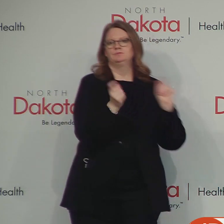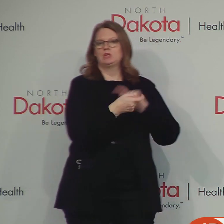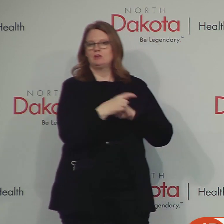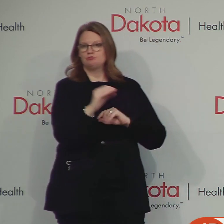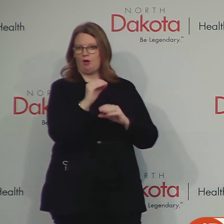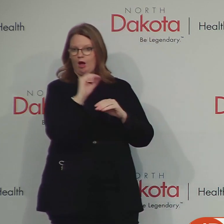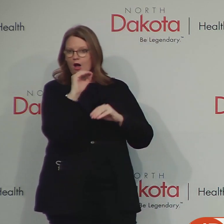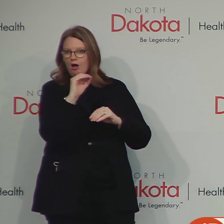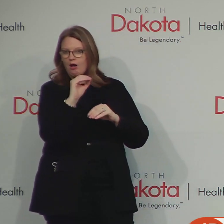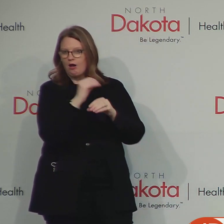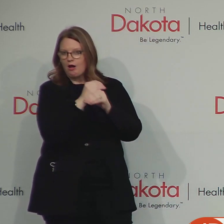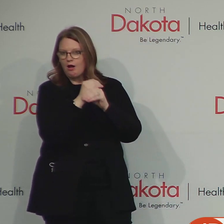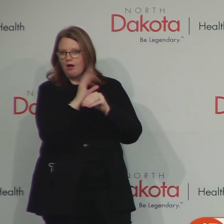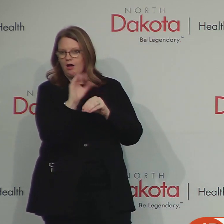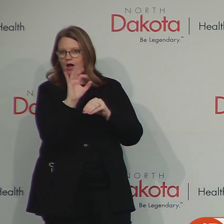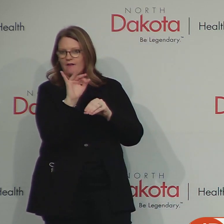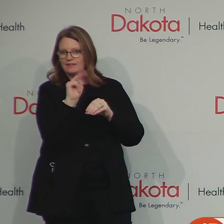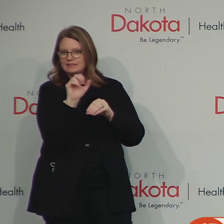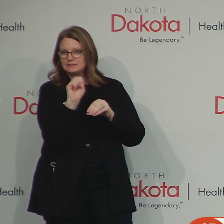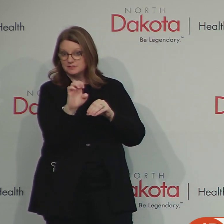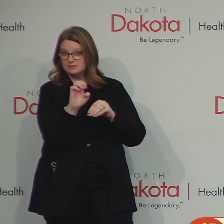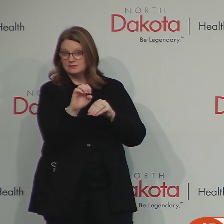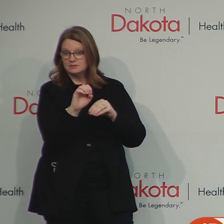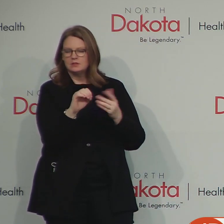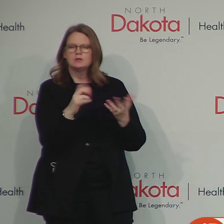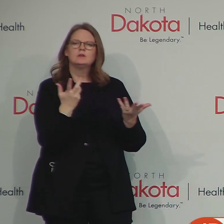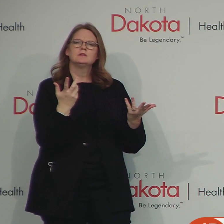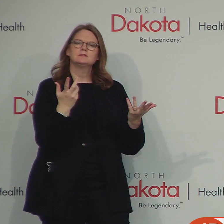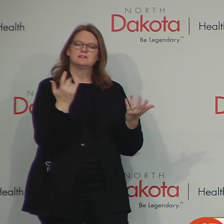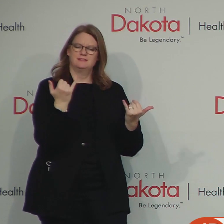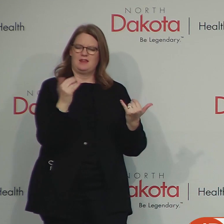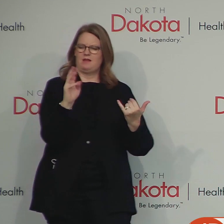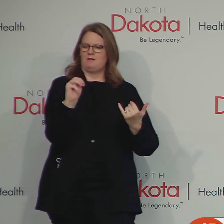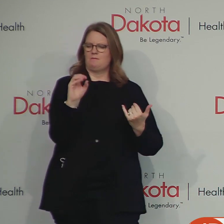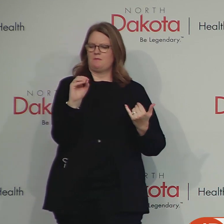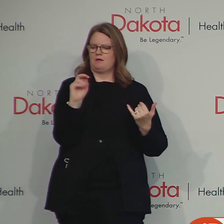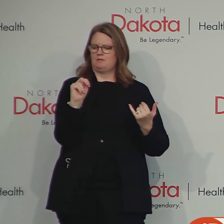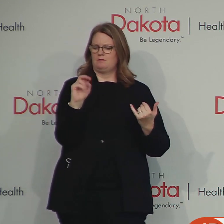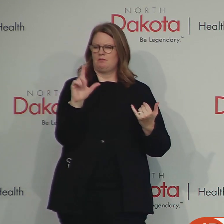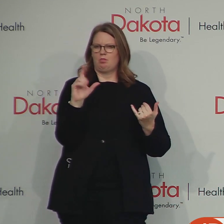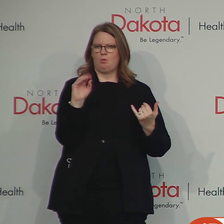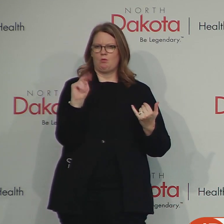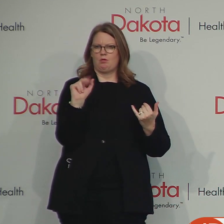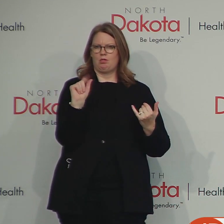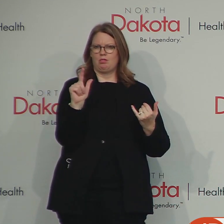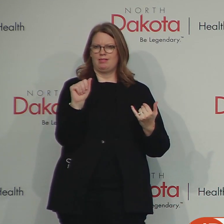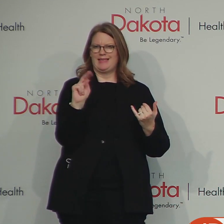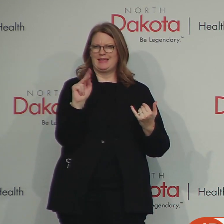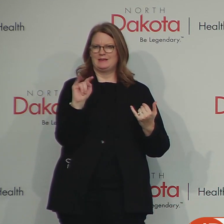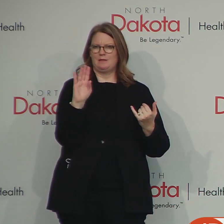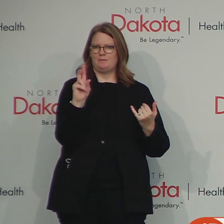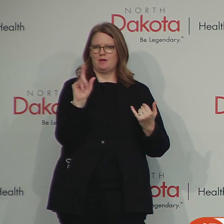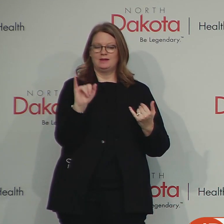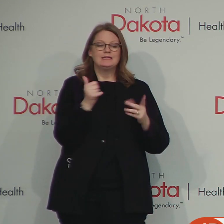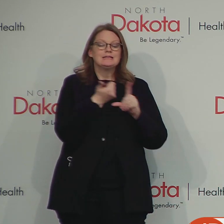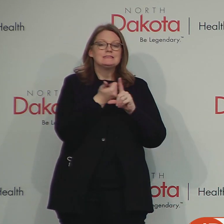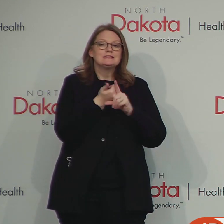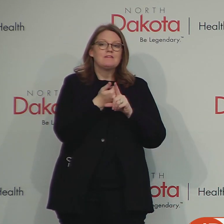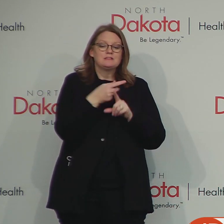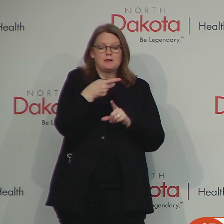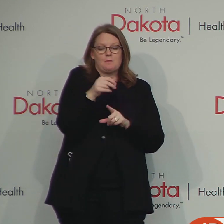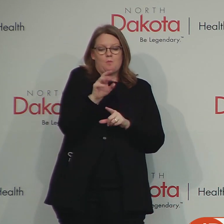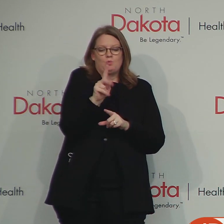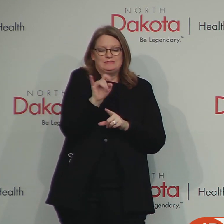in the fight against COVID-19. Now, what is a monoclonal antibody? This is a lab-derived protein that has a